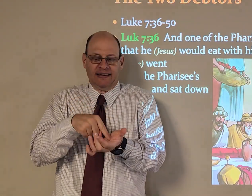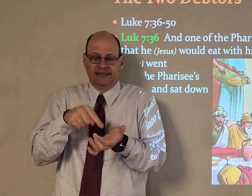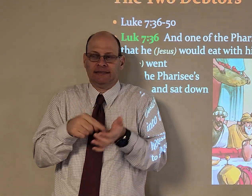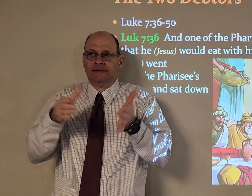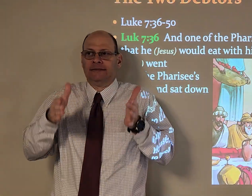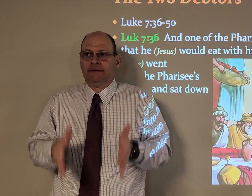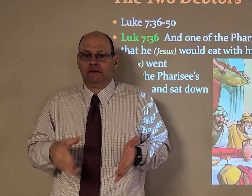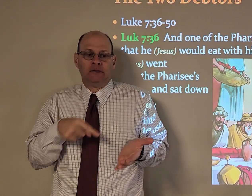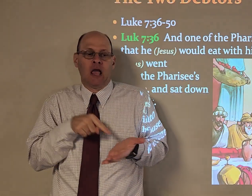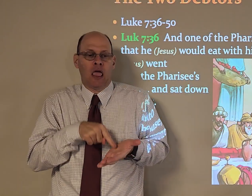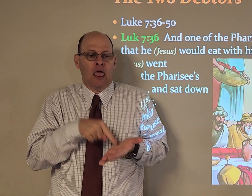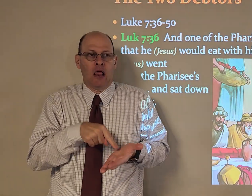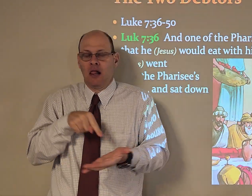Next parable, the two debtors.